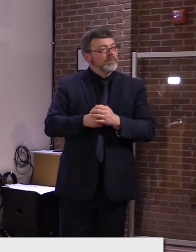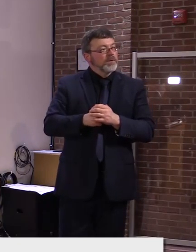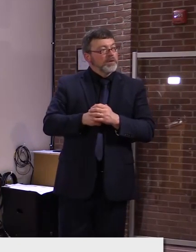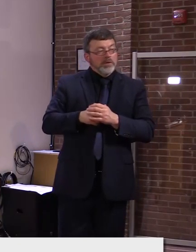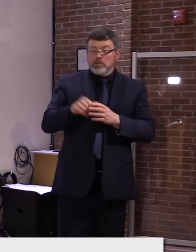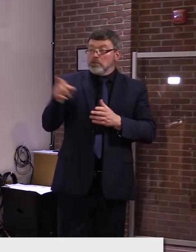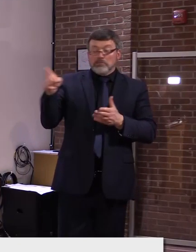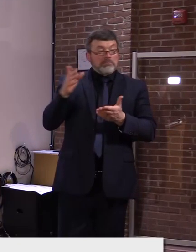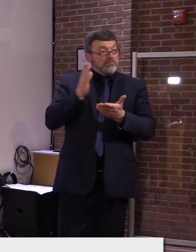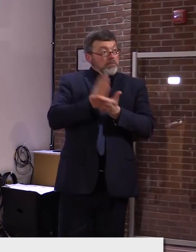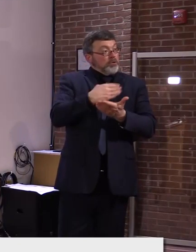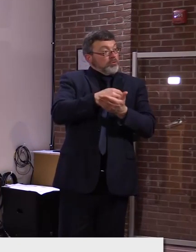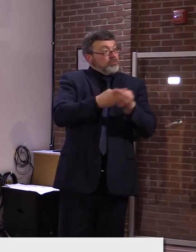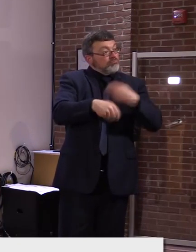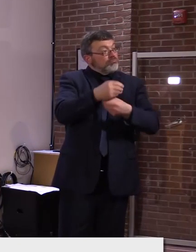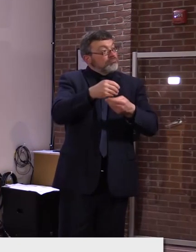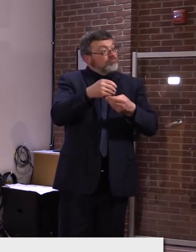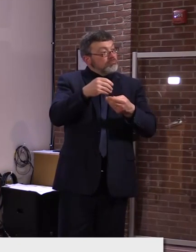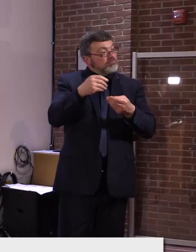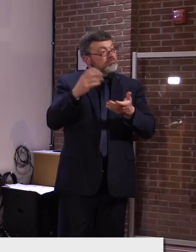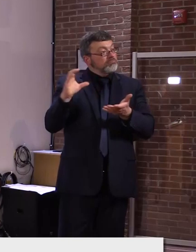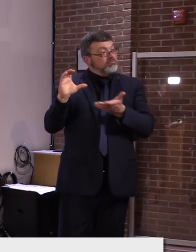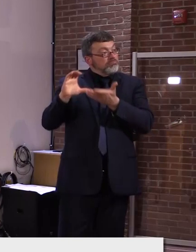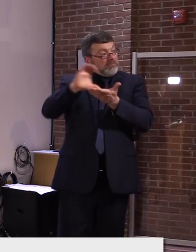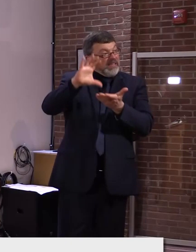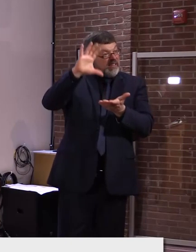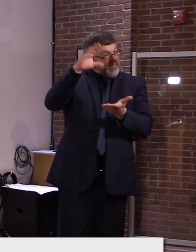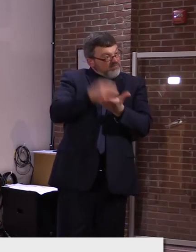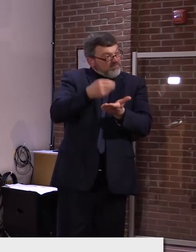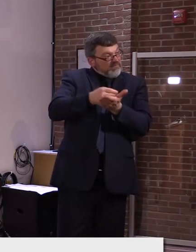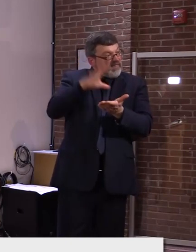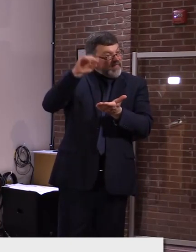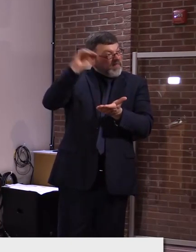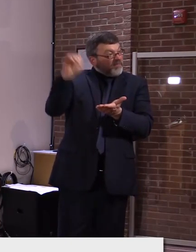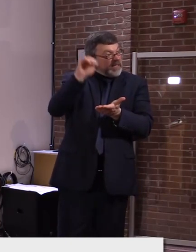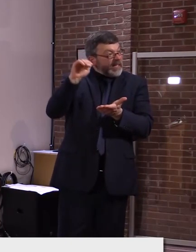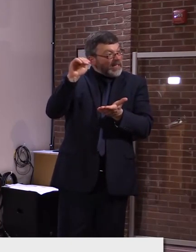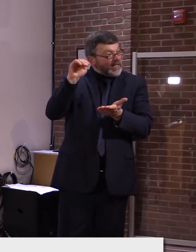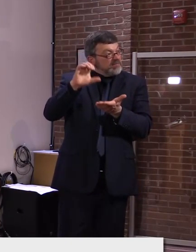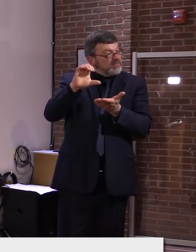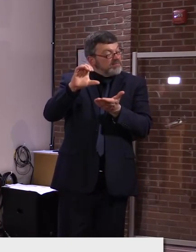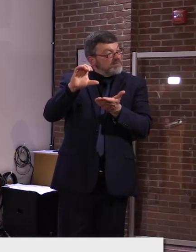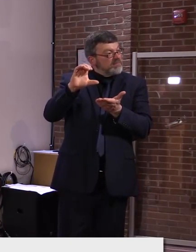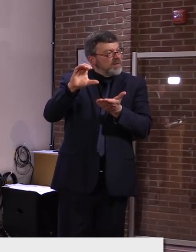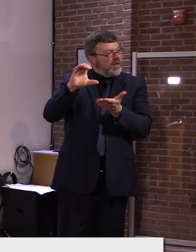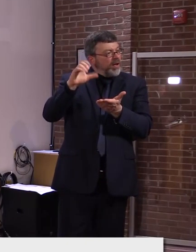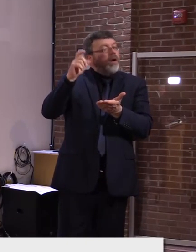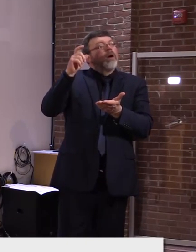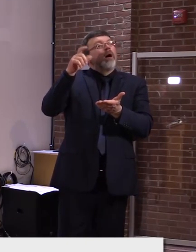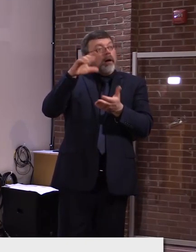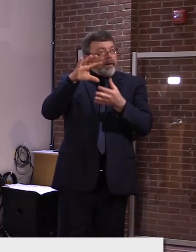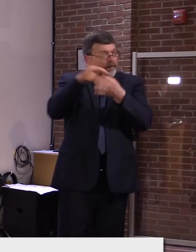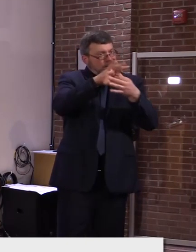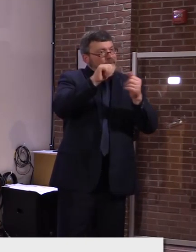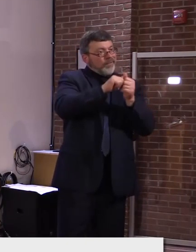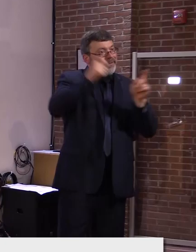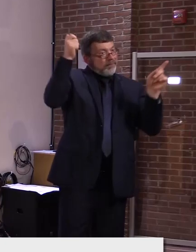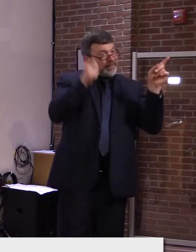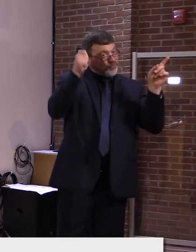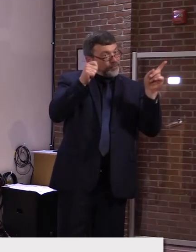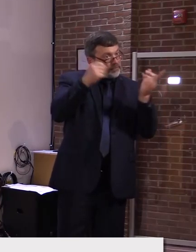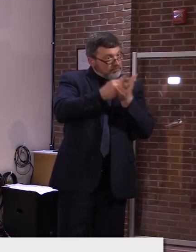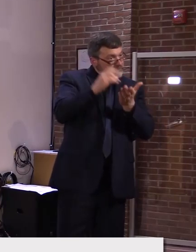with the $150 million pension buy-down, $150 million broadband bill? Yeah, again, we've been